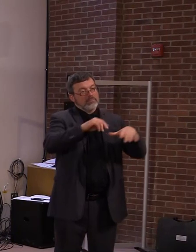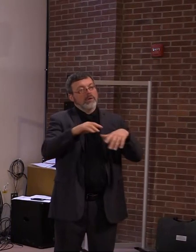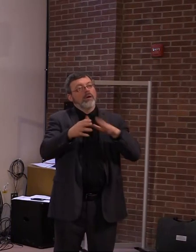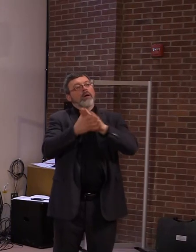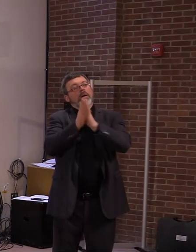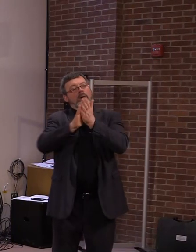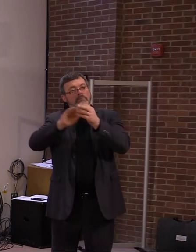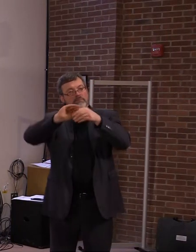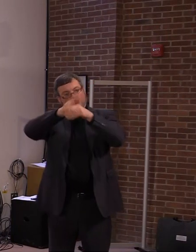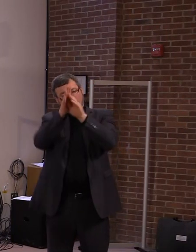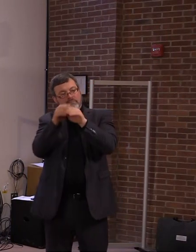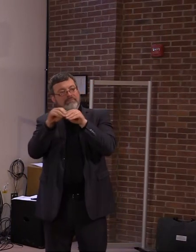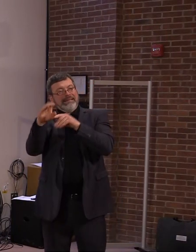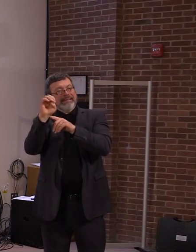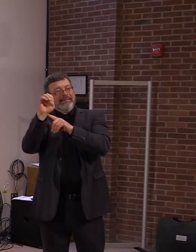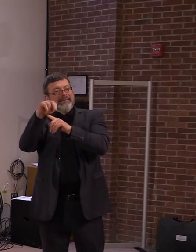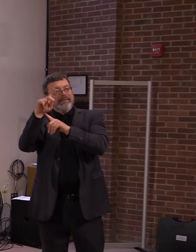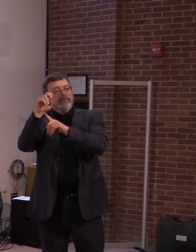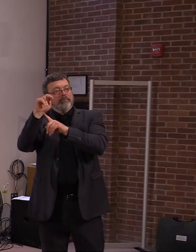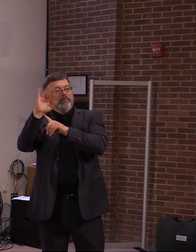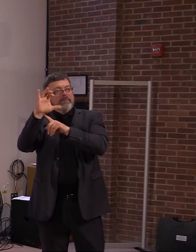When did...